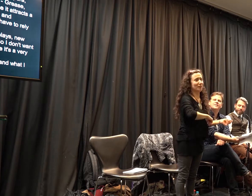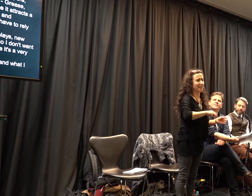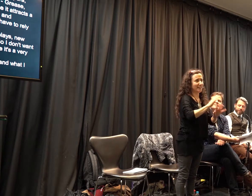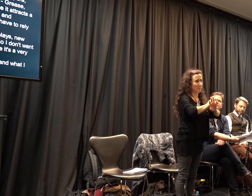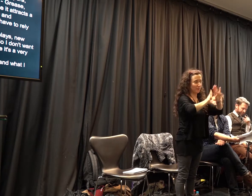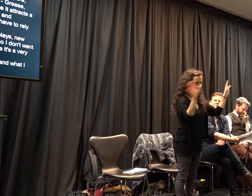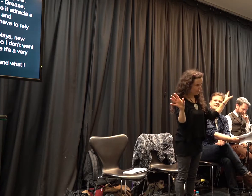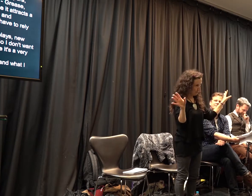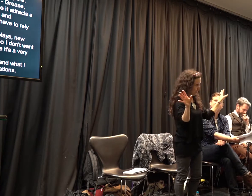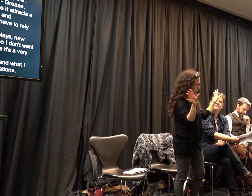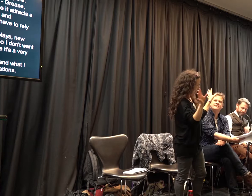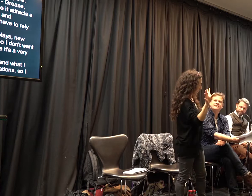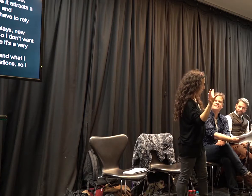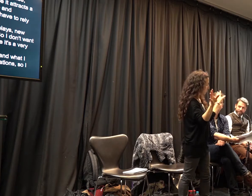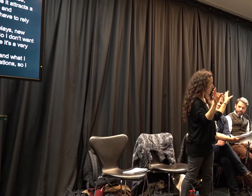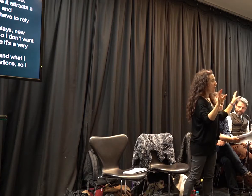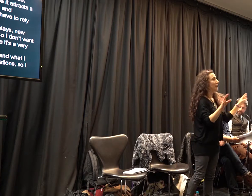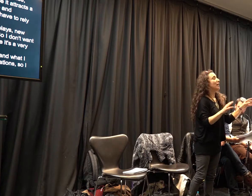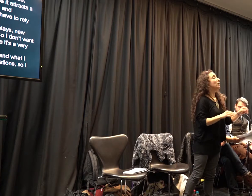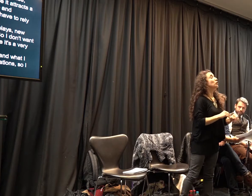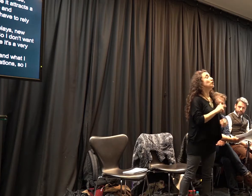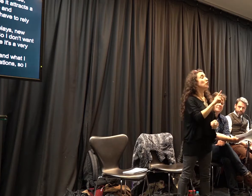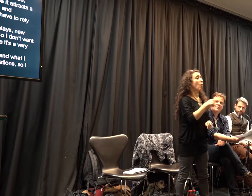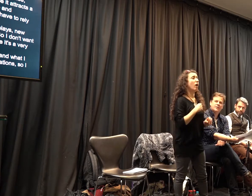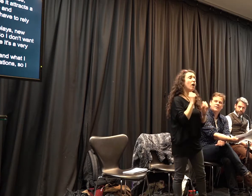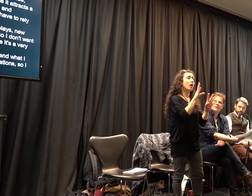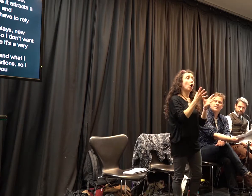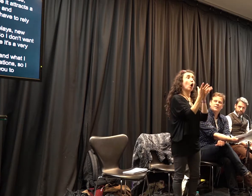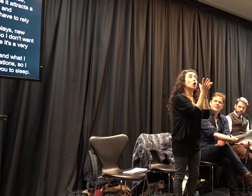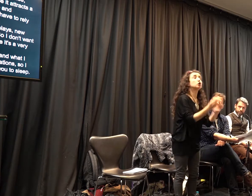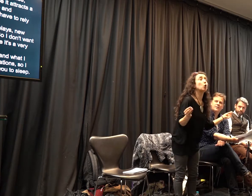don't want to bore you. I don't want to send you to sleep.